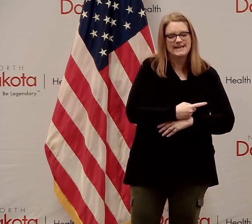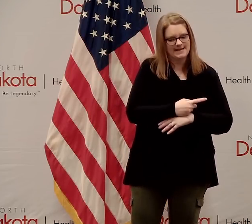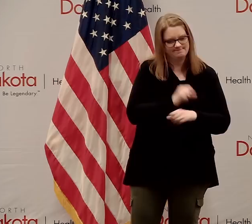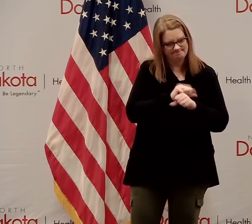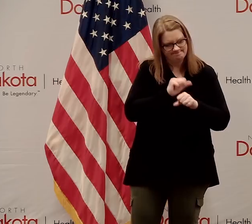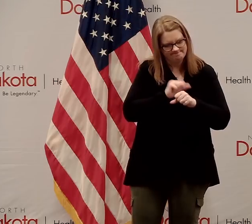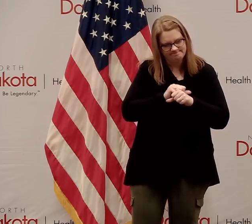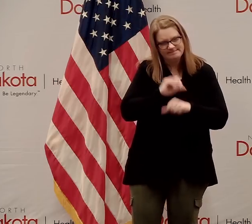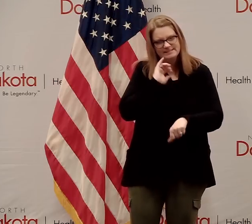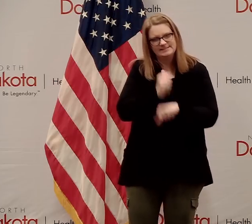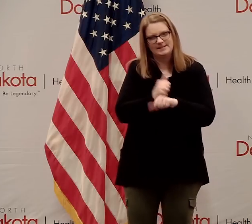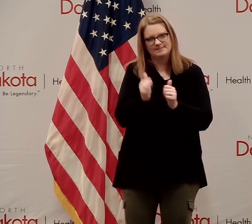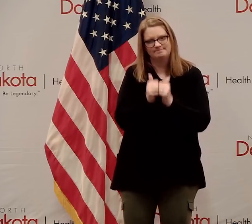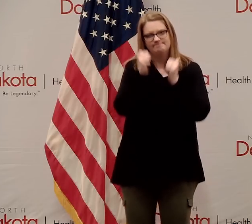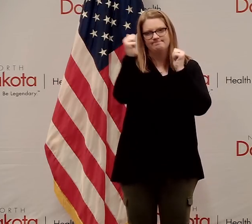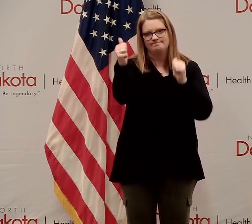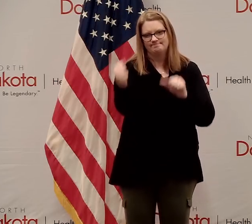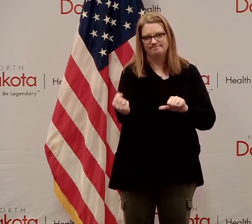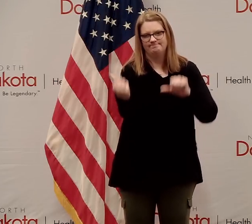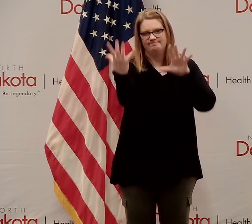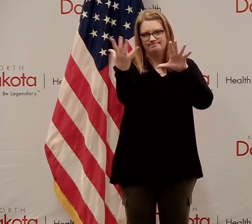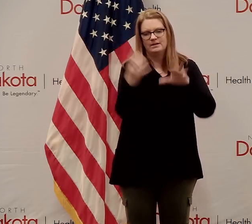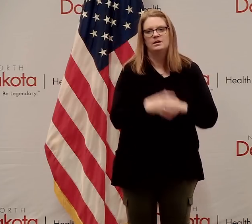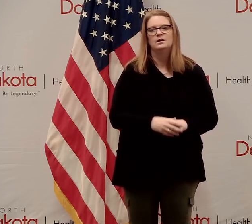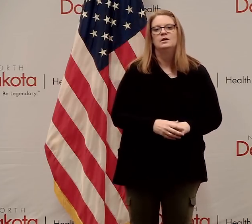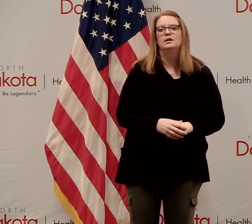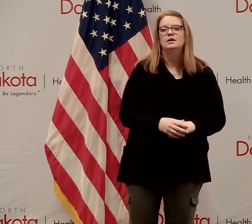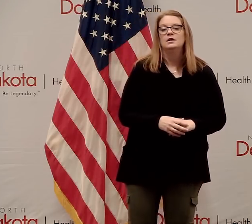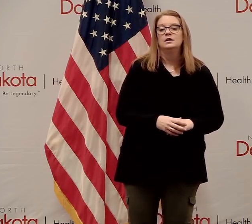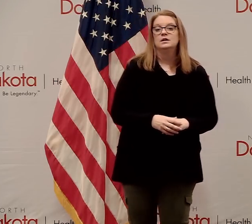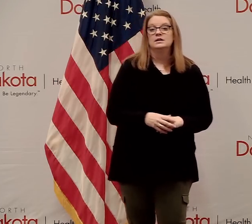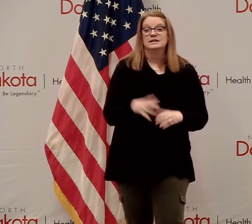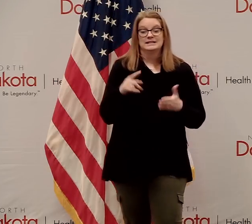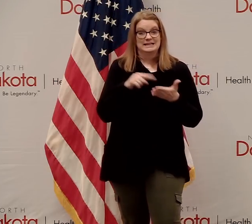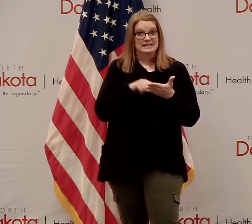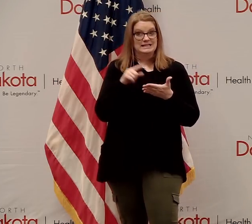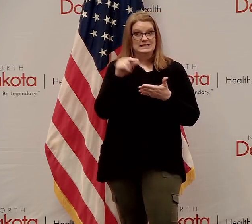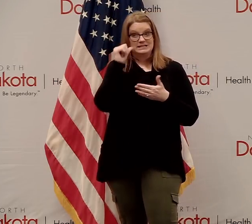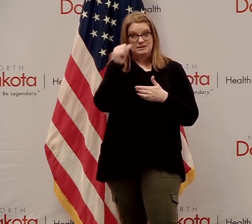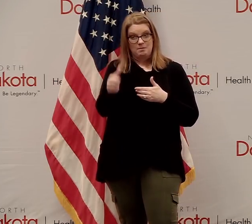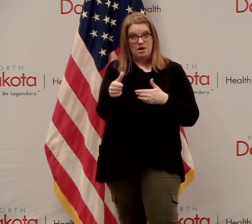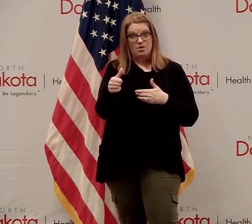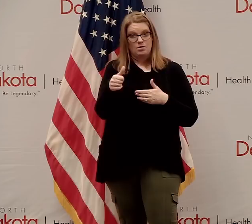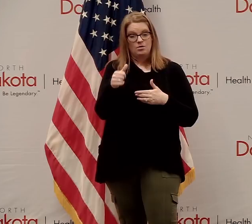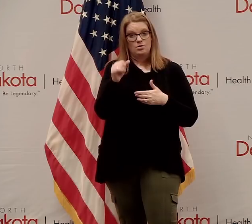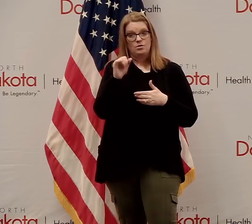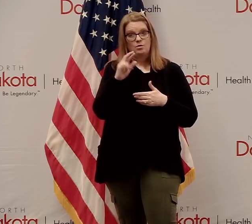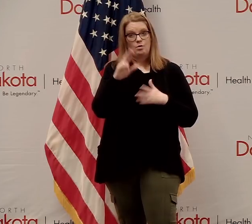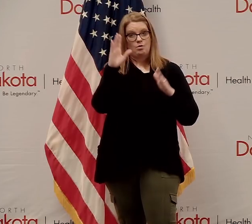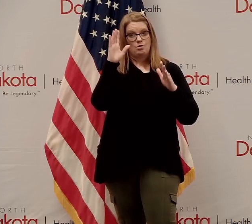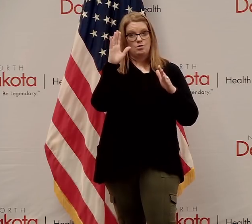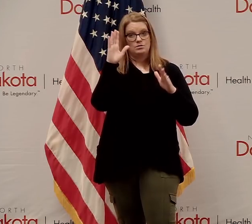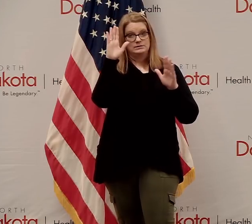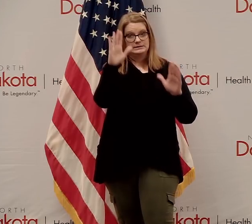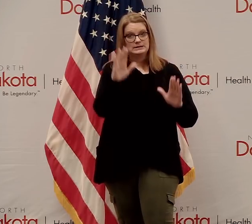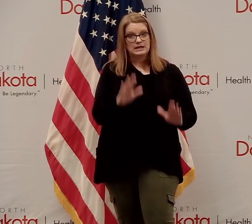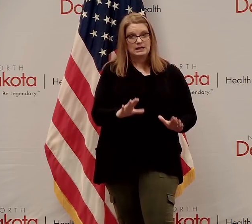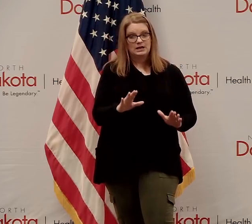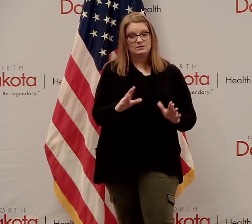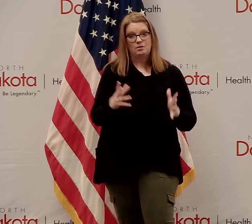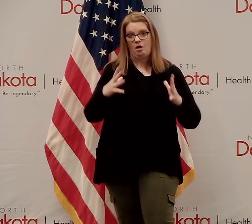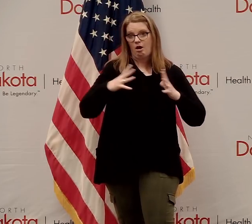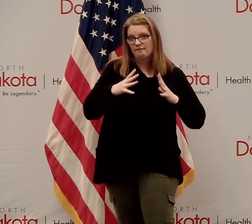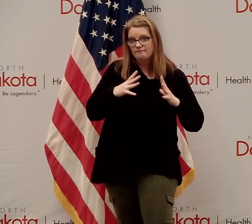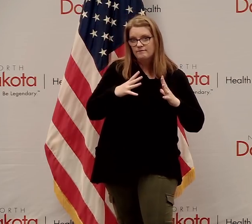work. So with that, we don't intend to have a press conference tomorrow or press briefing tomorrow or